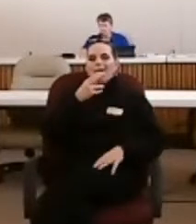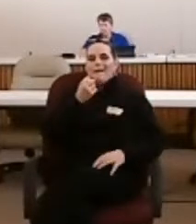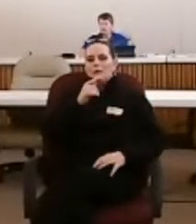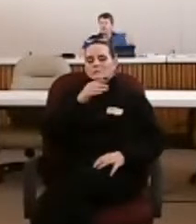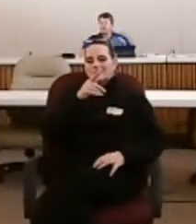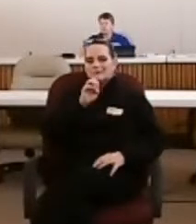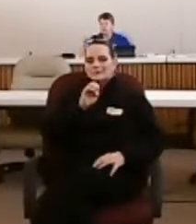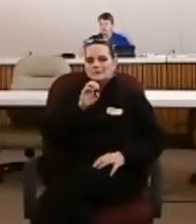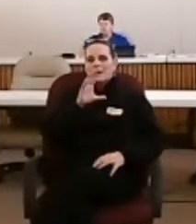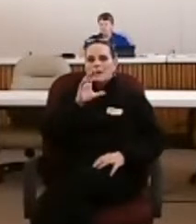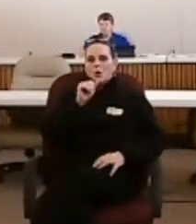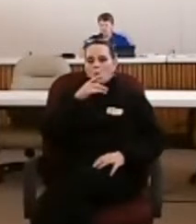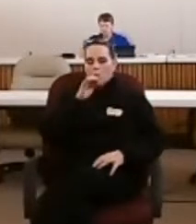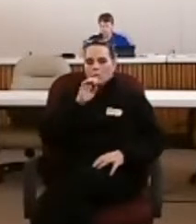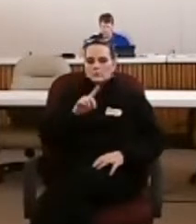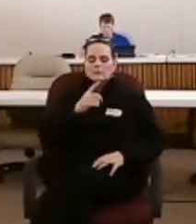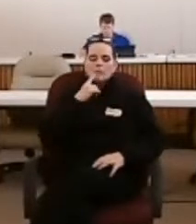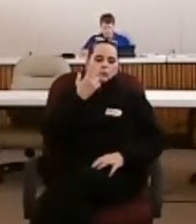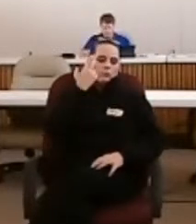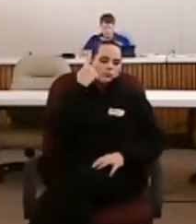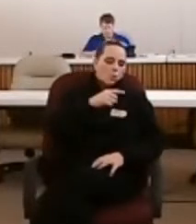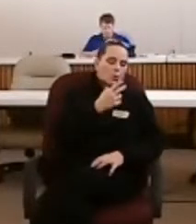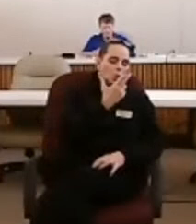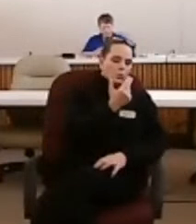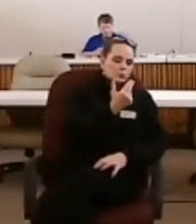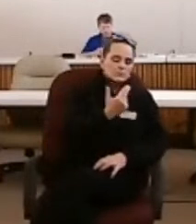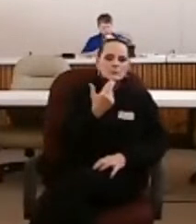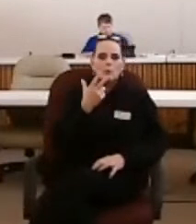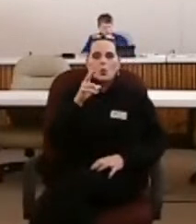Road. Would you come on up and speak?